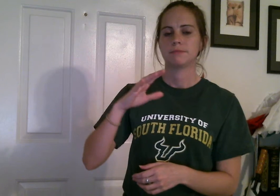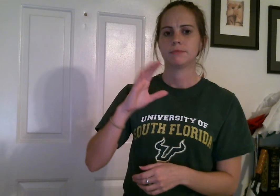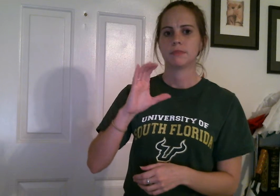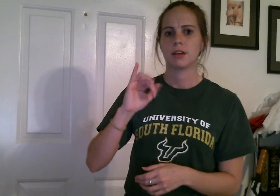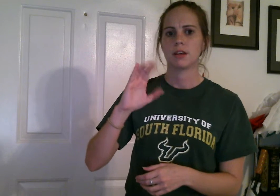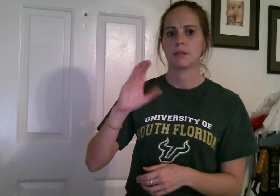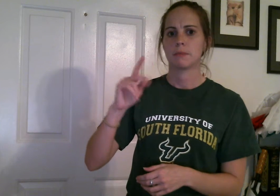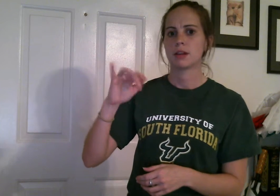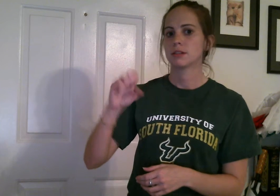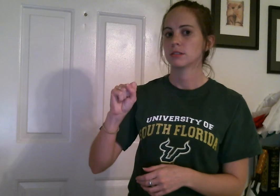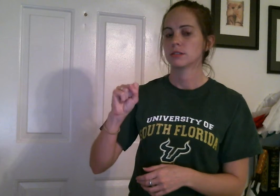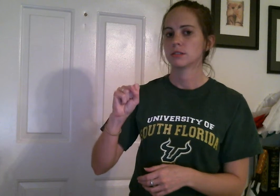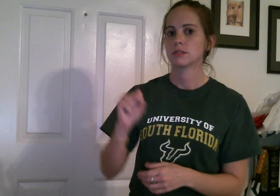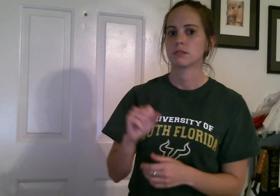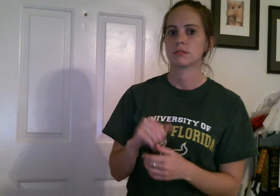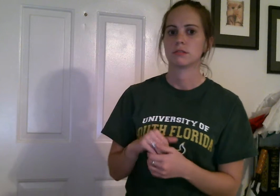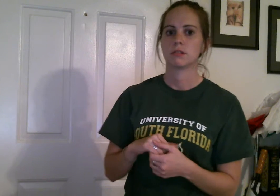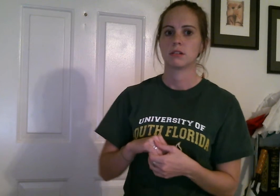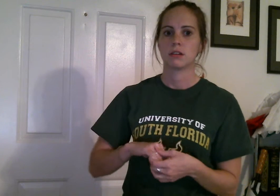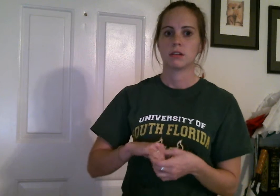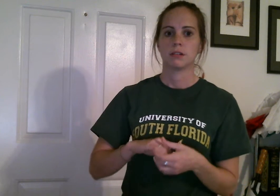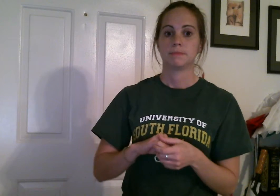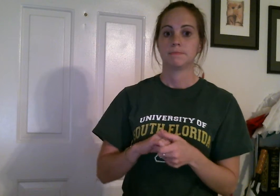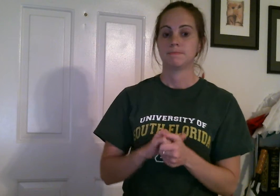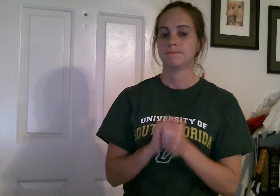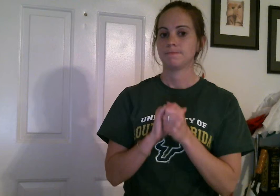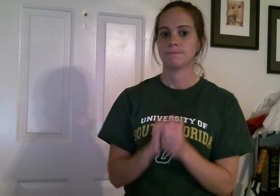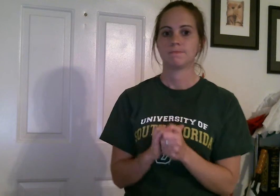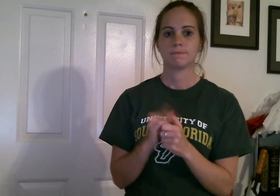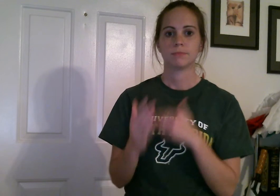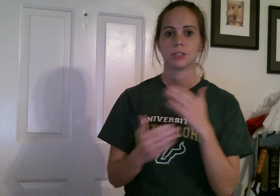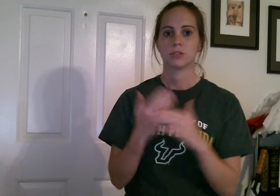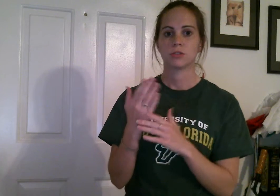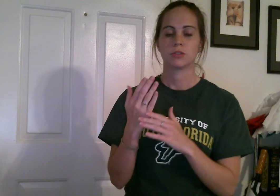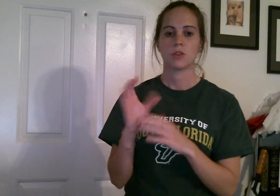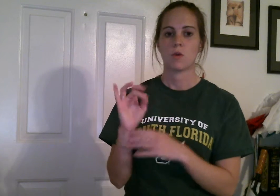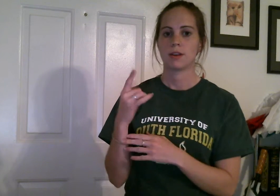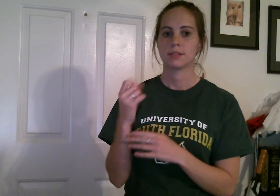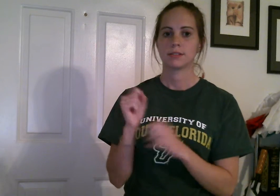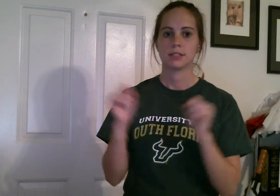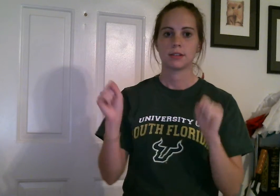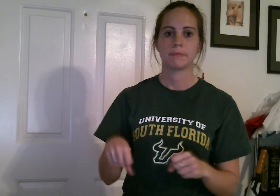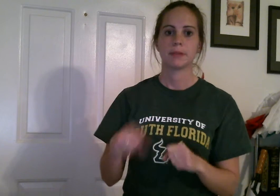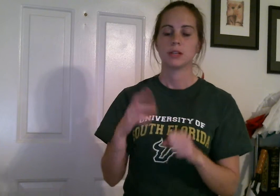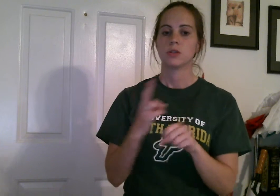the Healthcare Common Procedure Coding System that is used for Medicare coding.